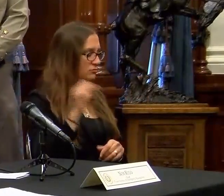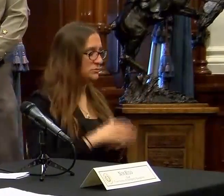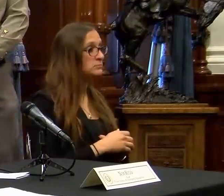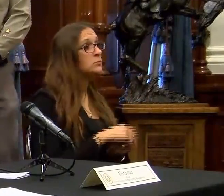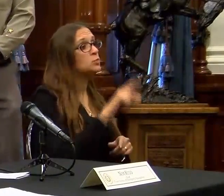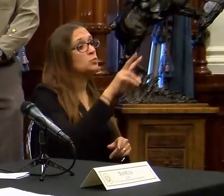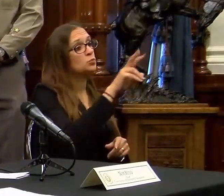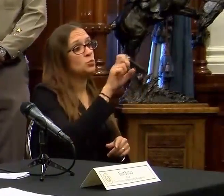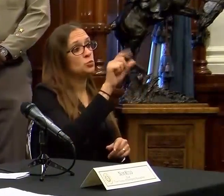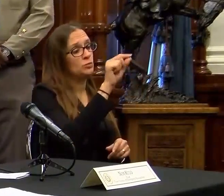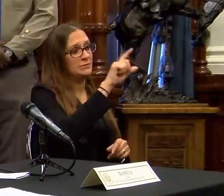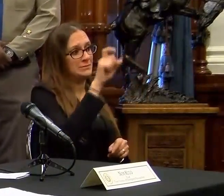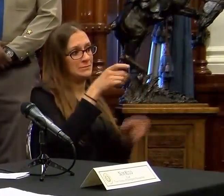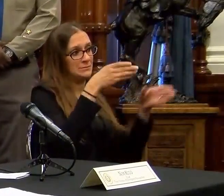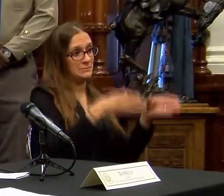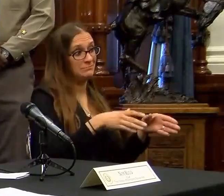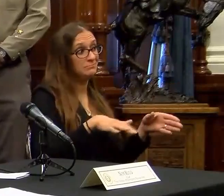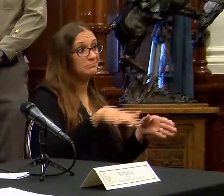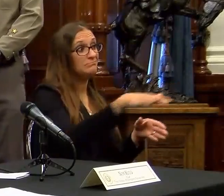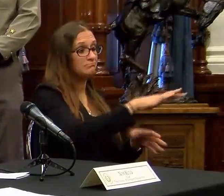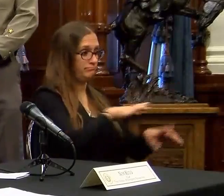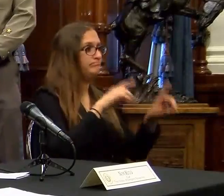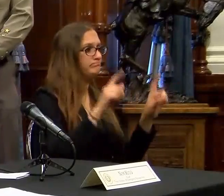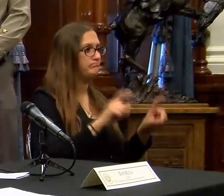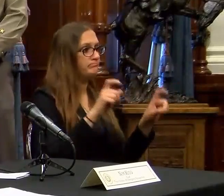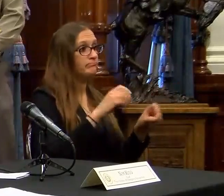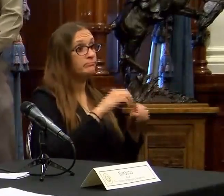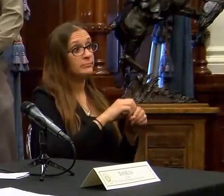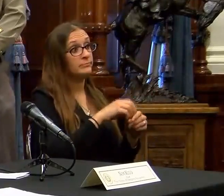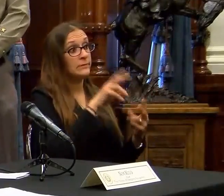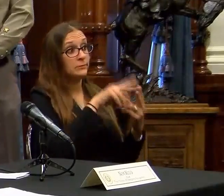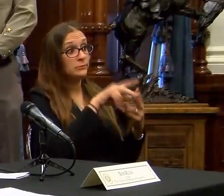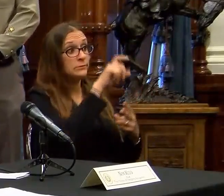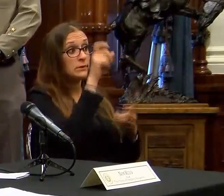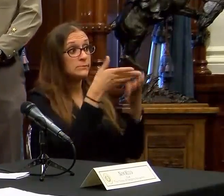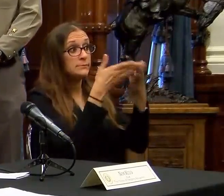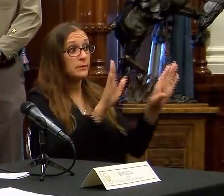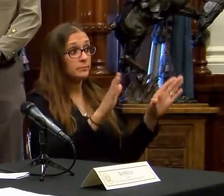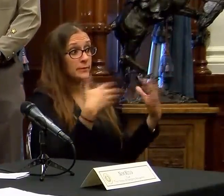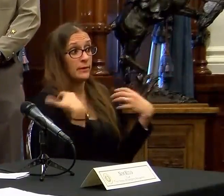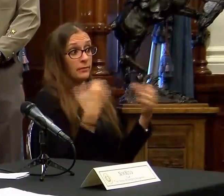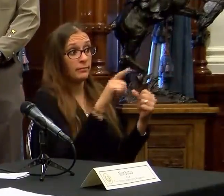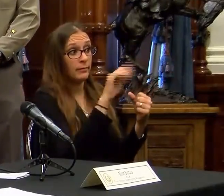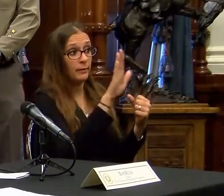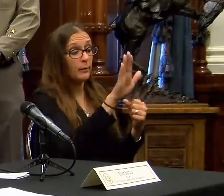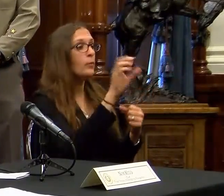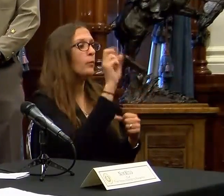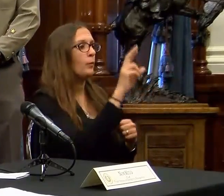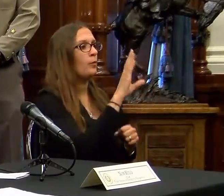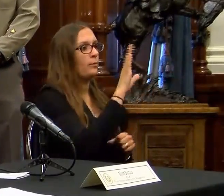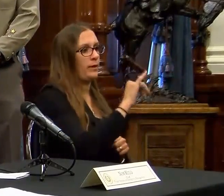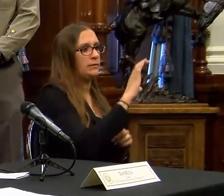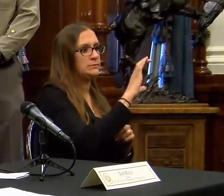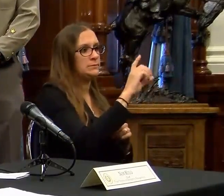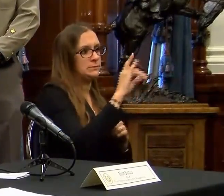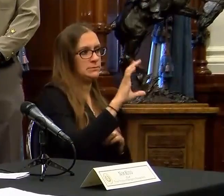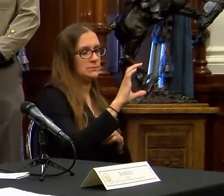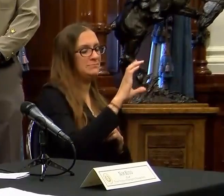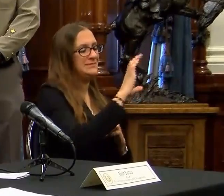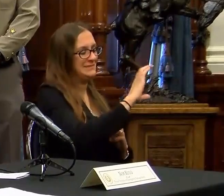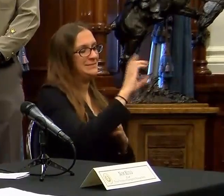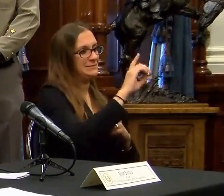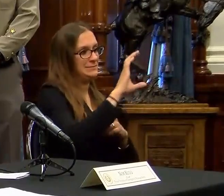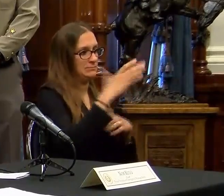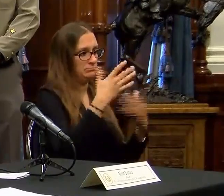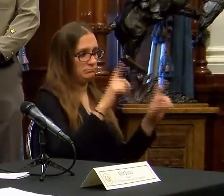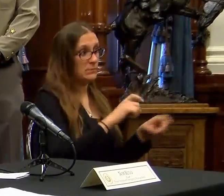220 Texans have been tested in either Texas public health labs or by the CDC. And